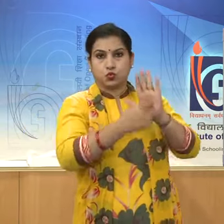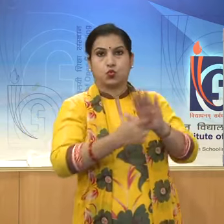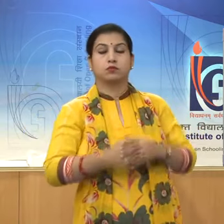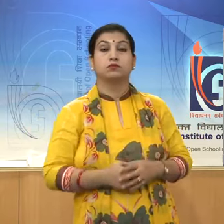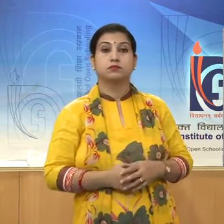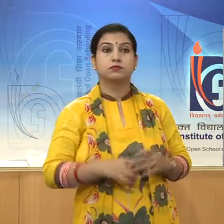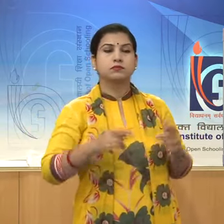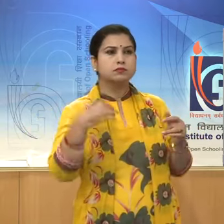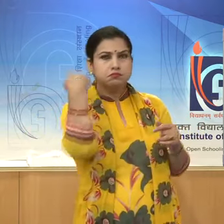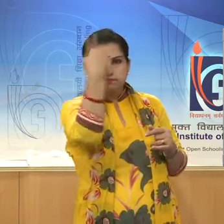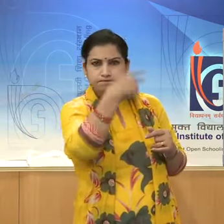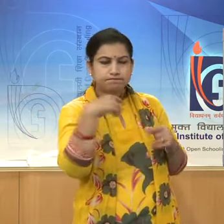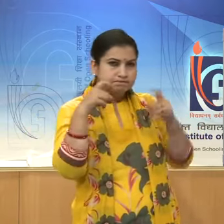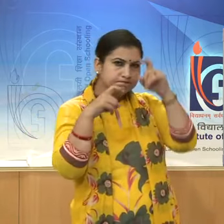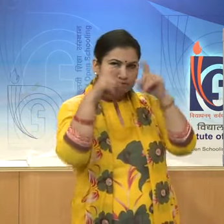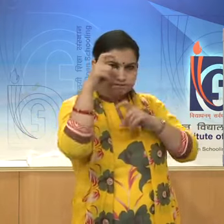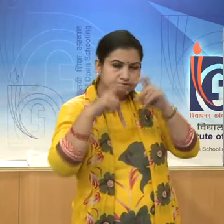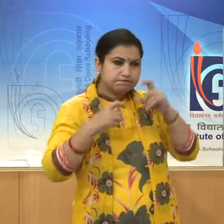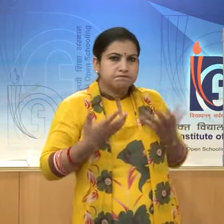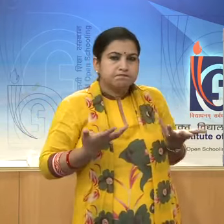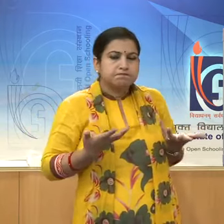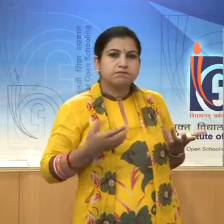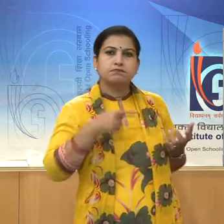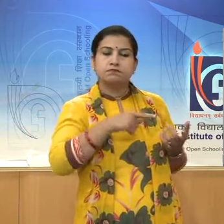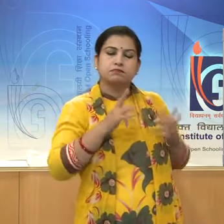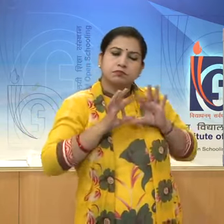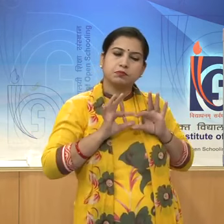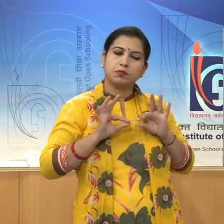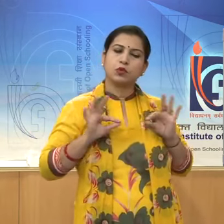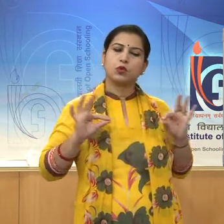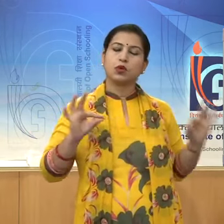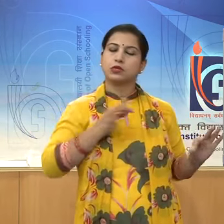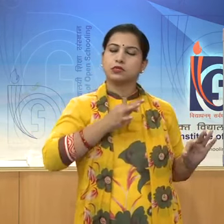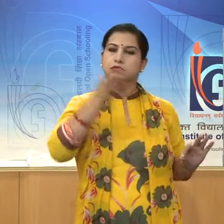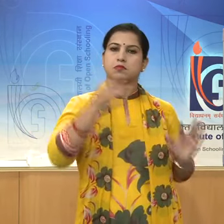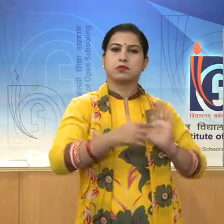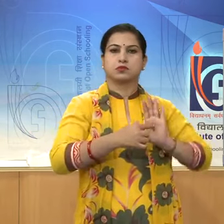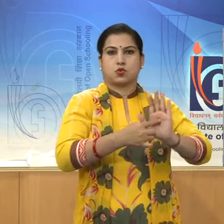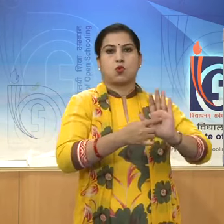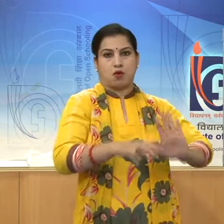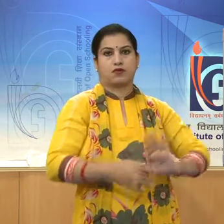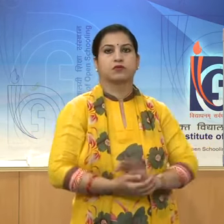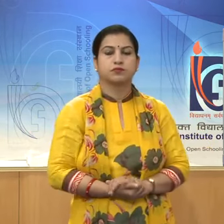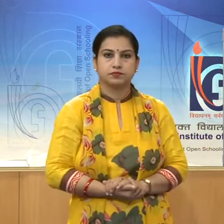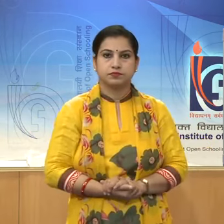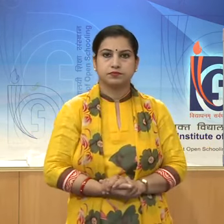The Christ too express her purity. This